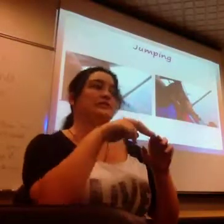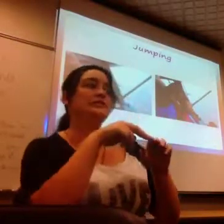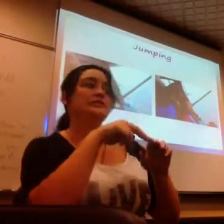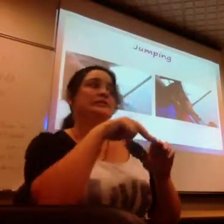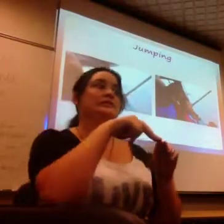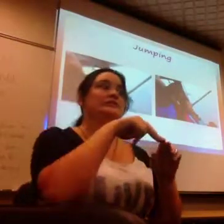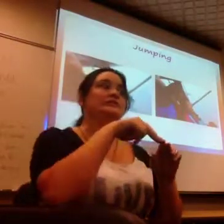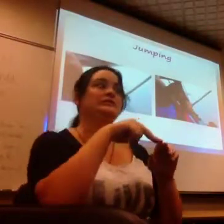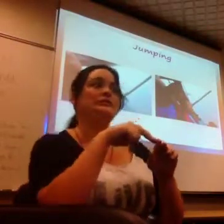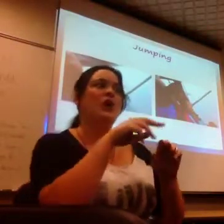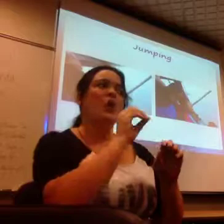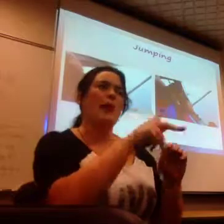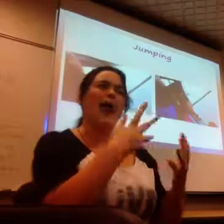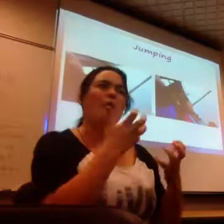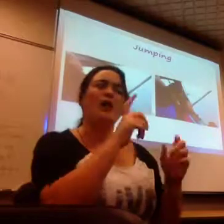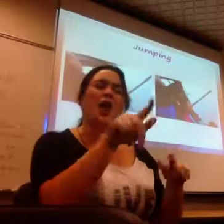okay, let's go, let's just do it.